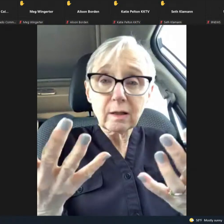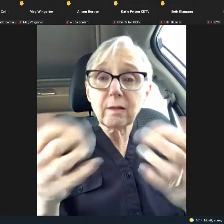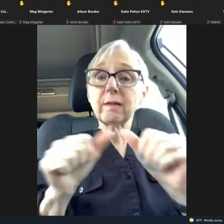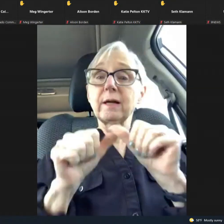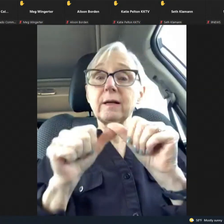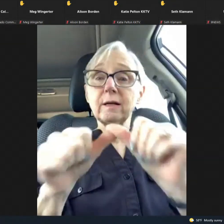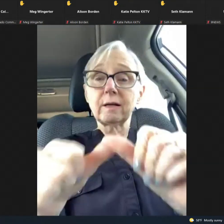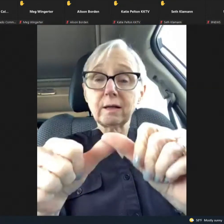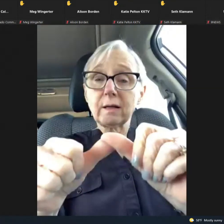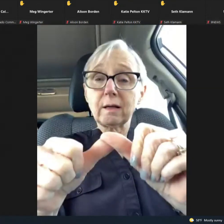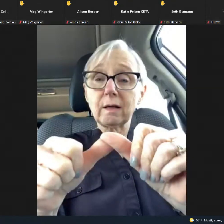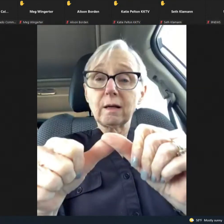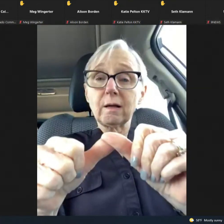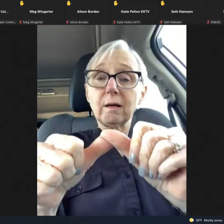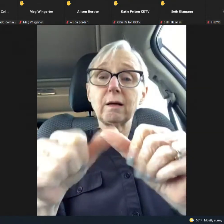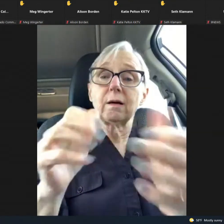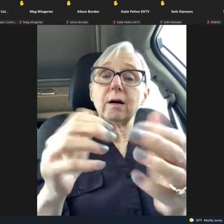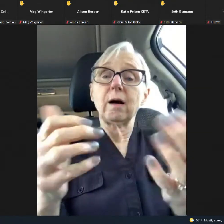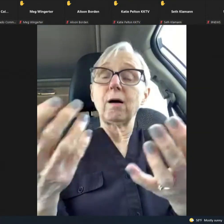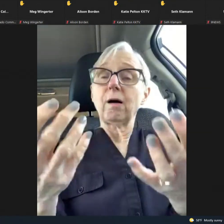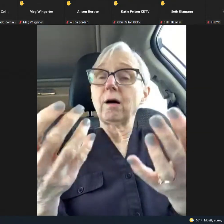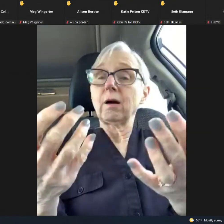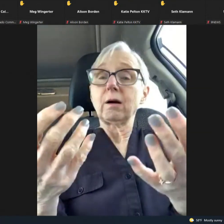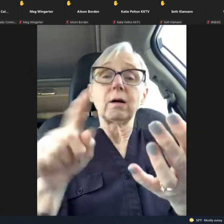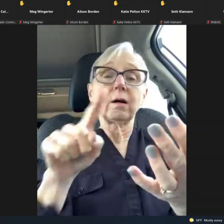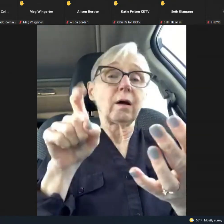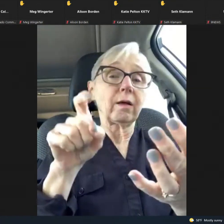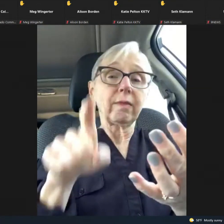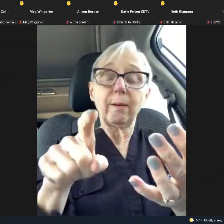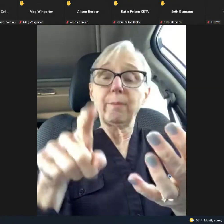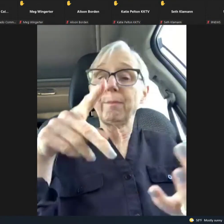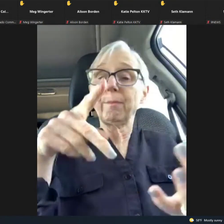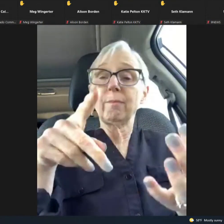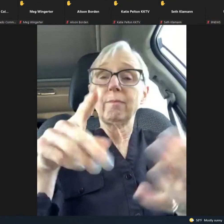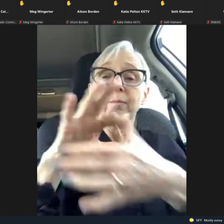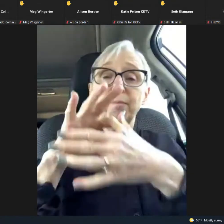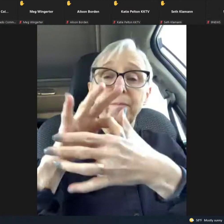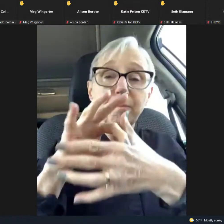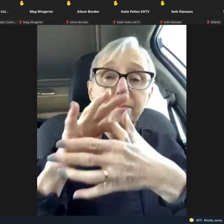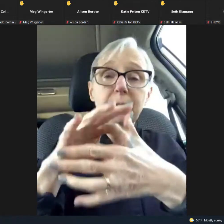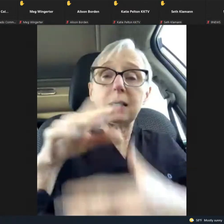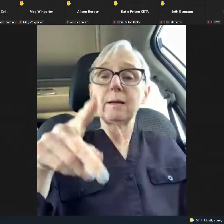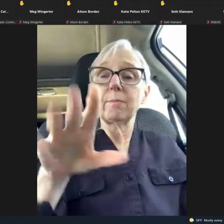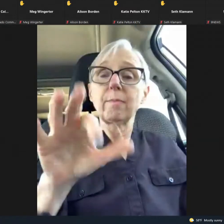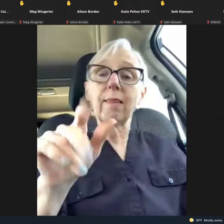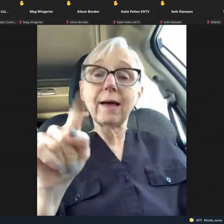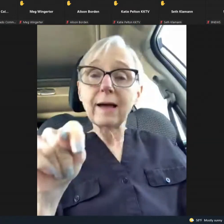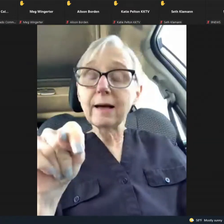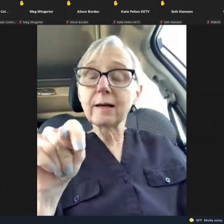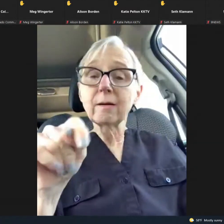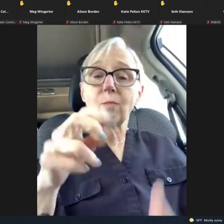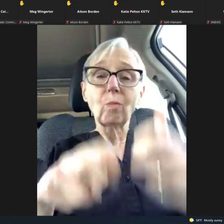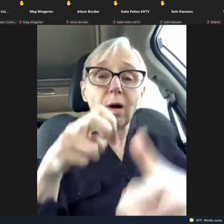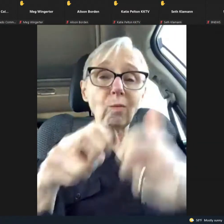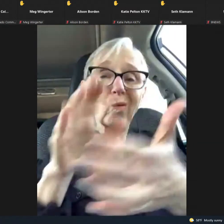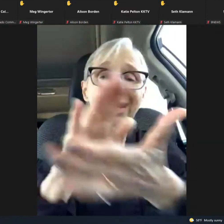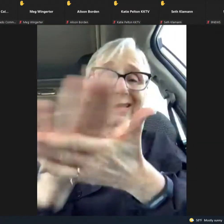health and cleaning measures? What you just can tell us about that?